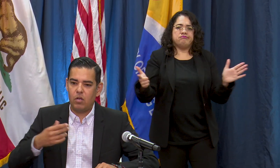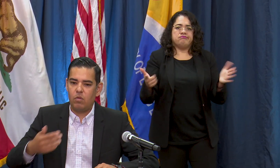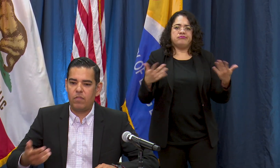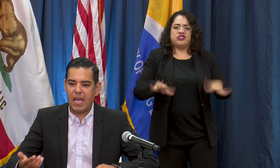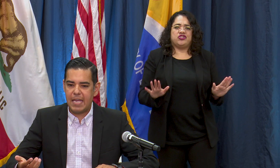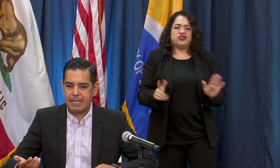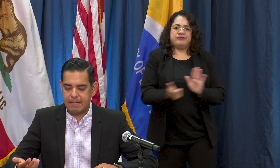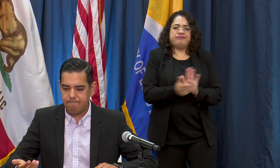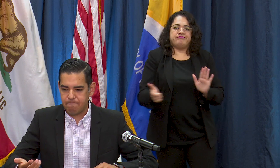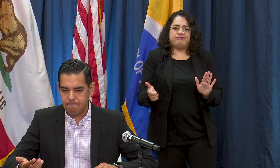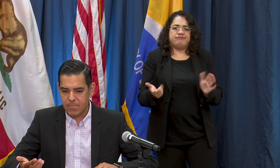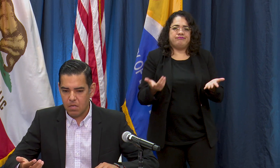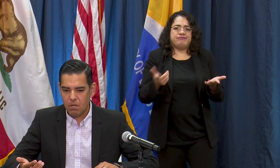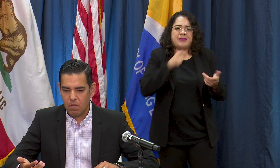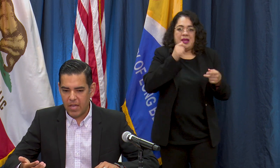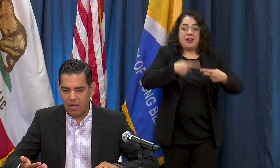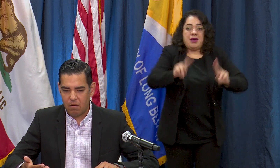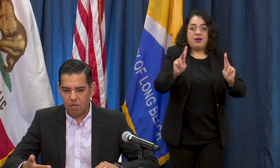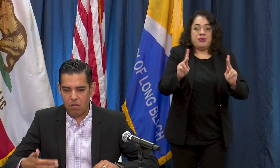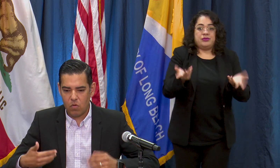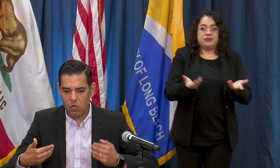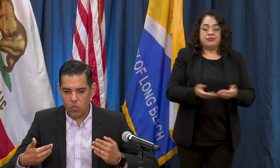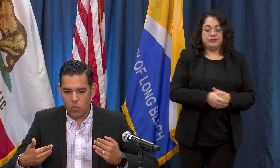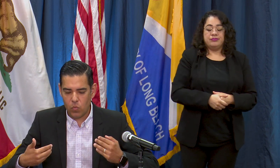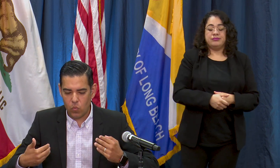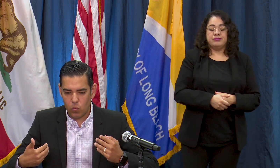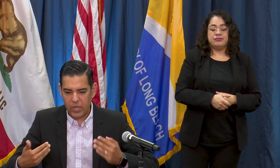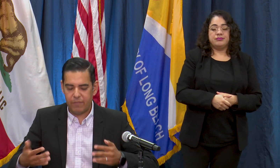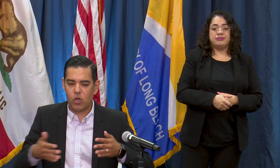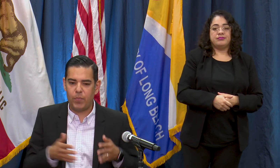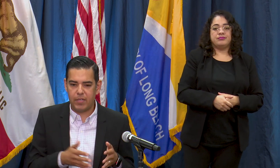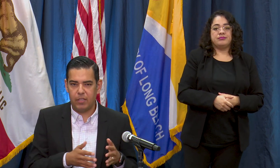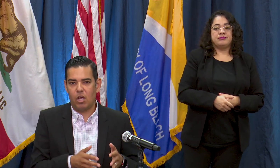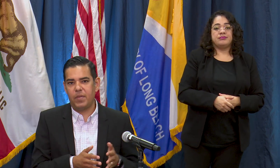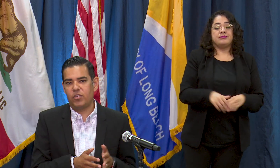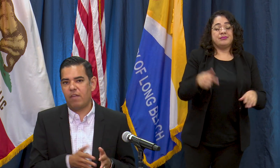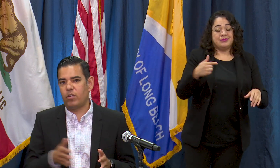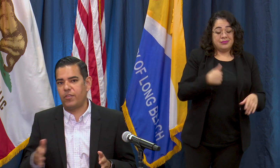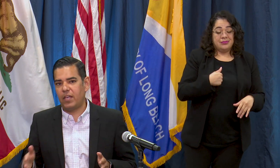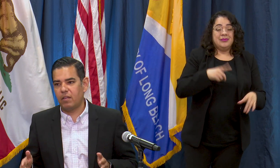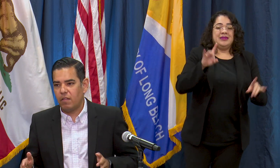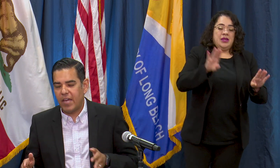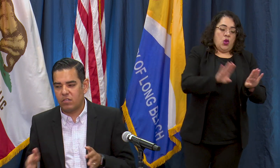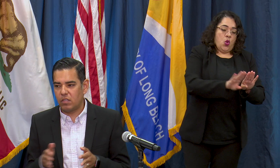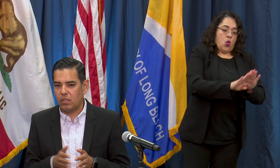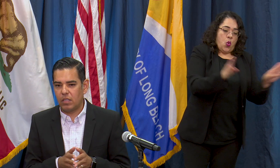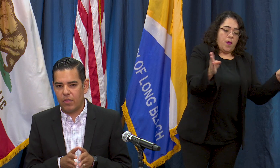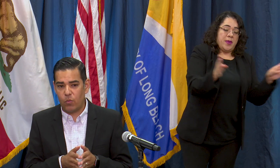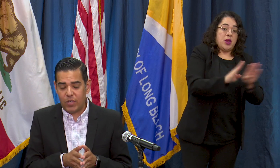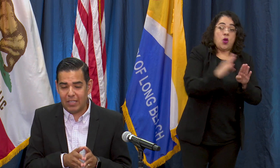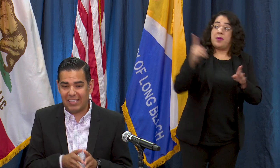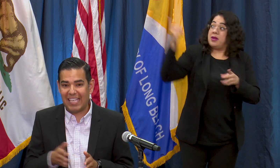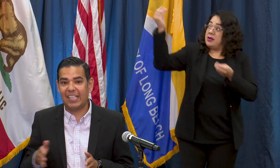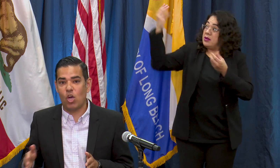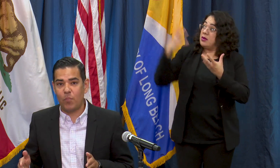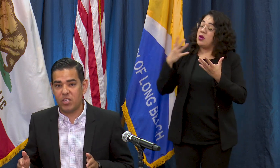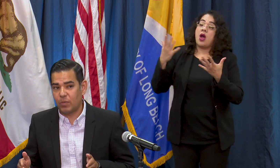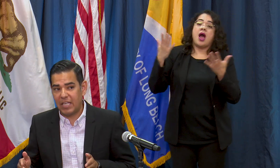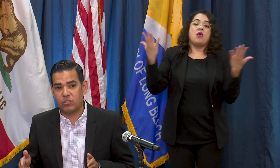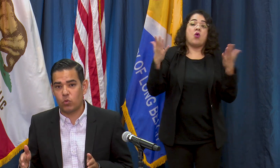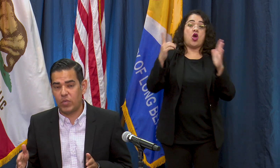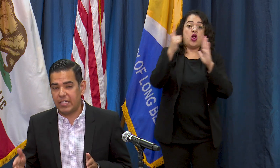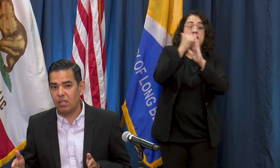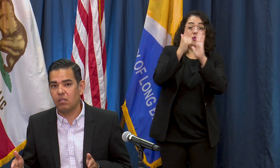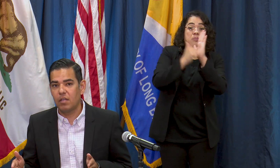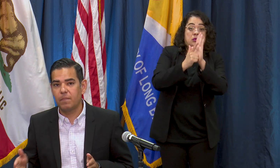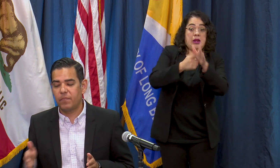we know that that we have opened in Long Beach everything that is that we can legally open as it